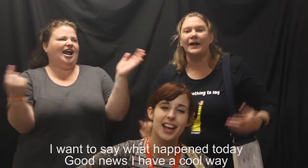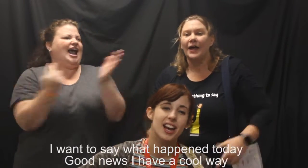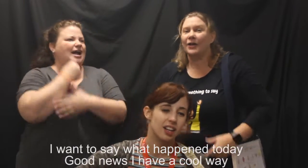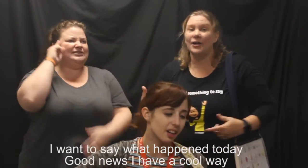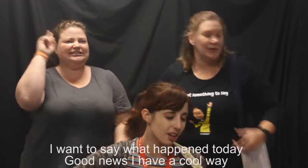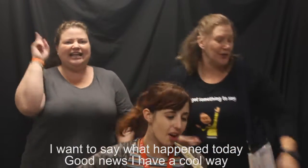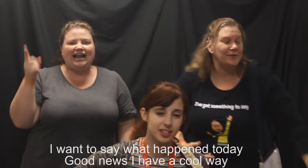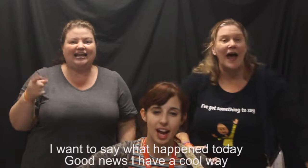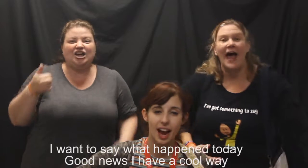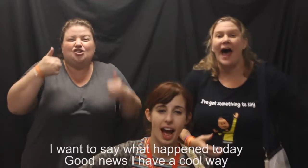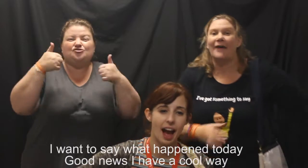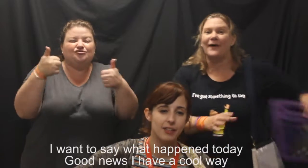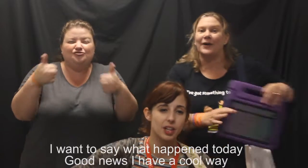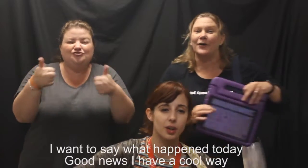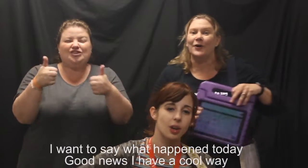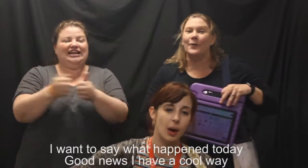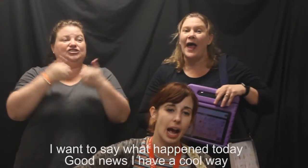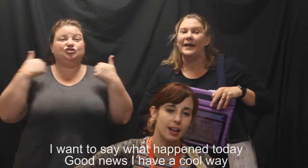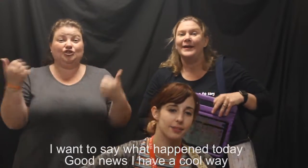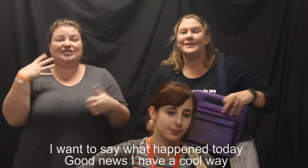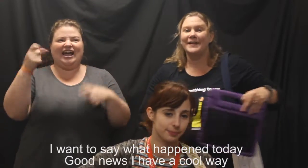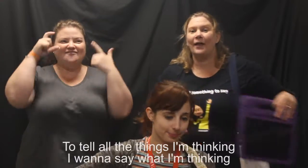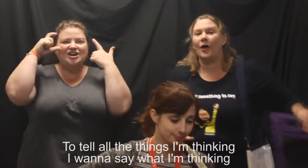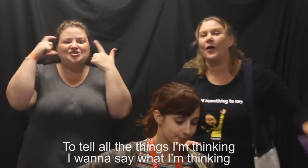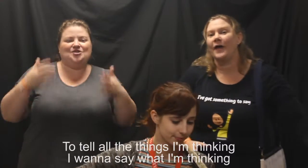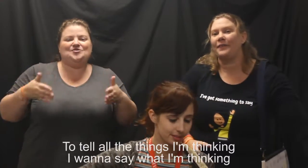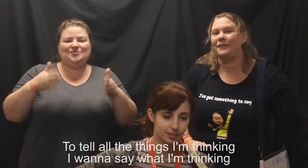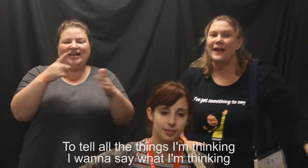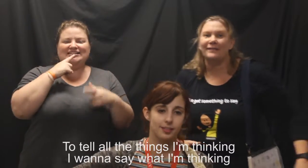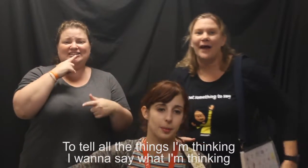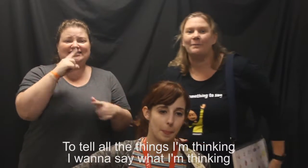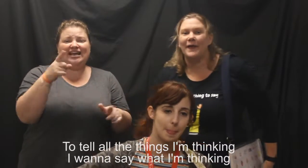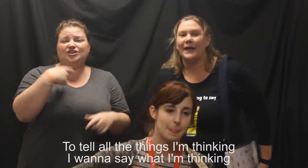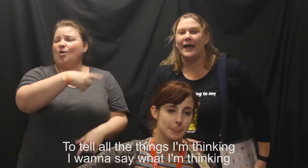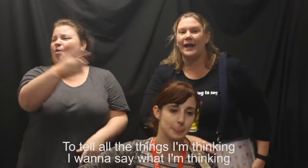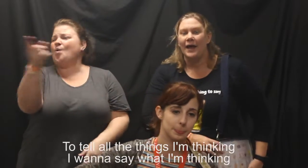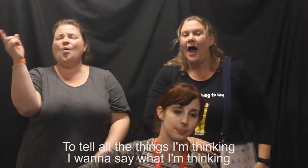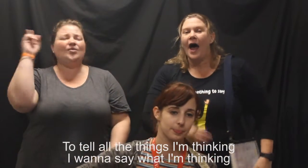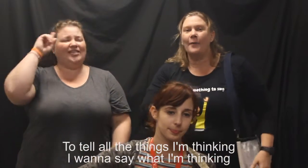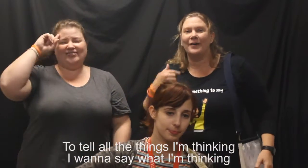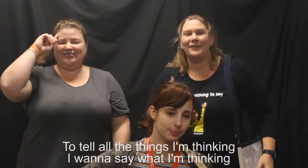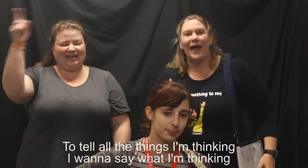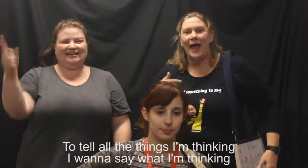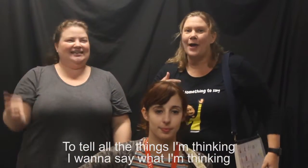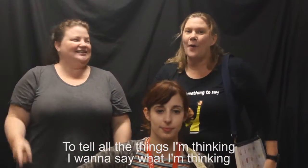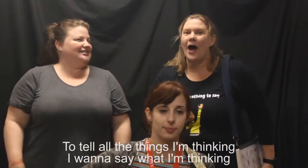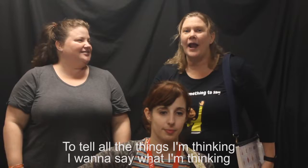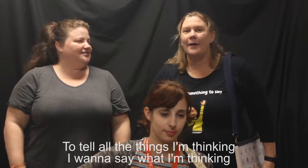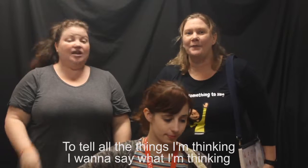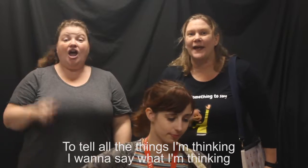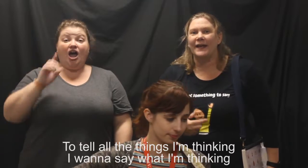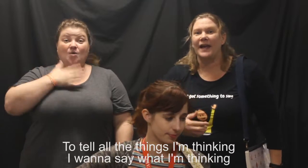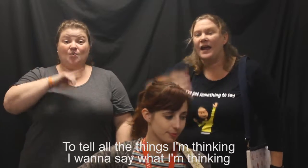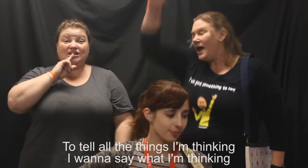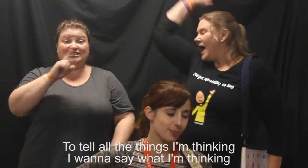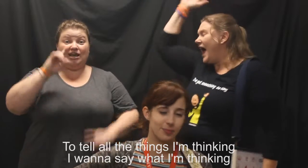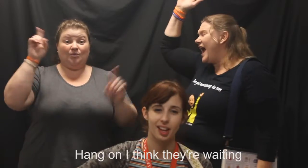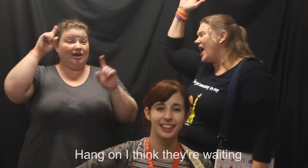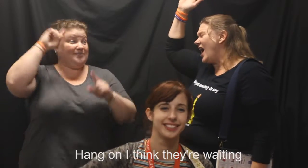Good news, I have a cool way To tell all the things I'm thinking I want to say what I'm thinking Hang on,